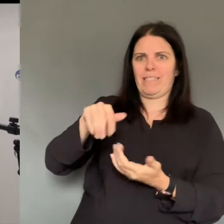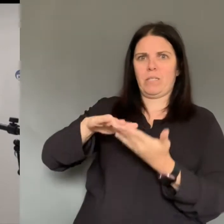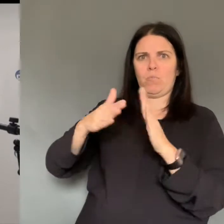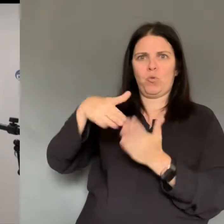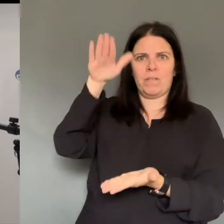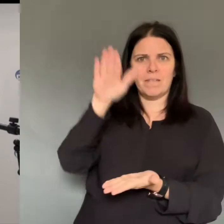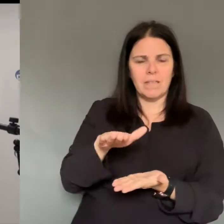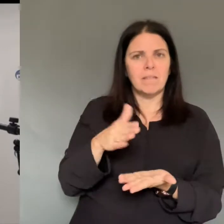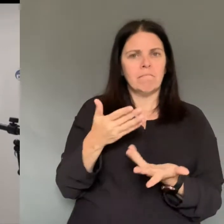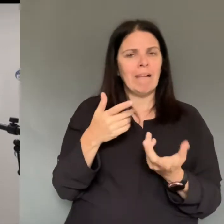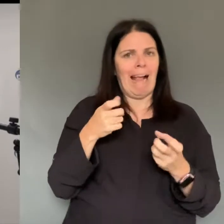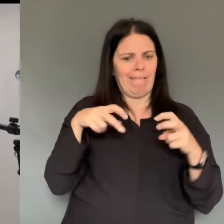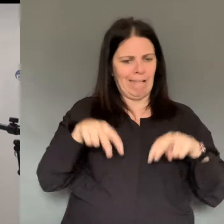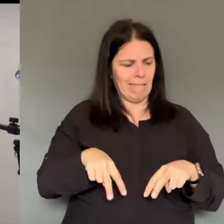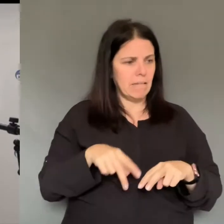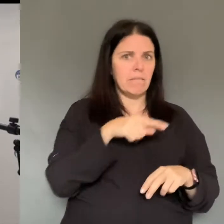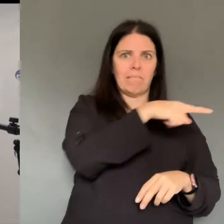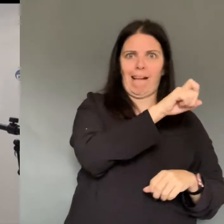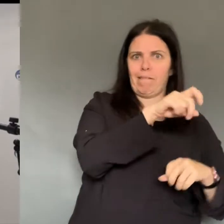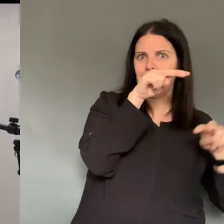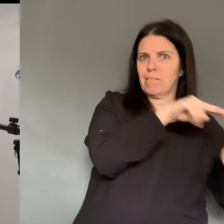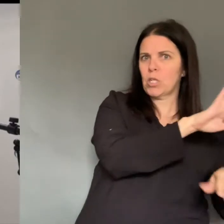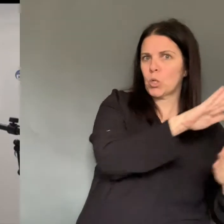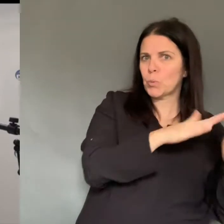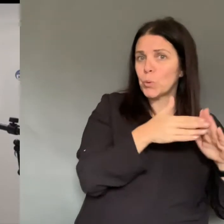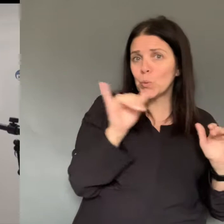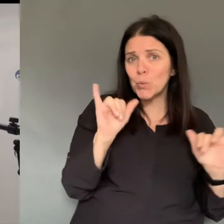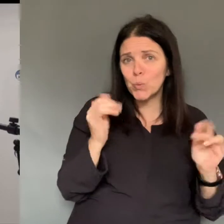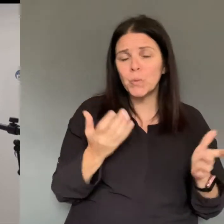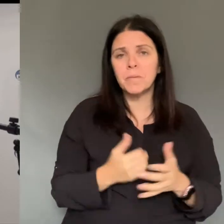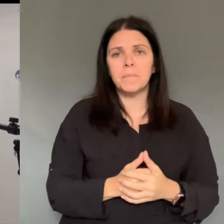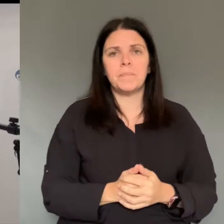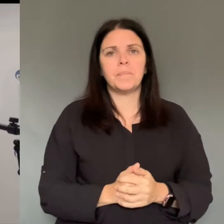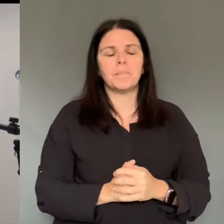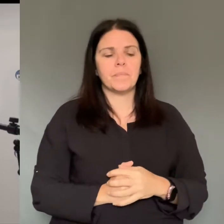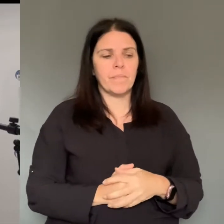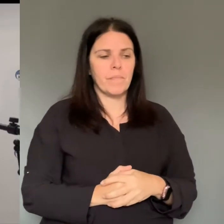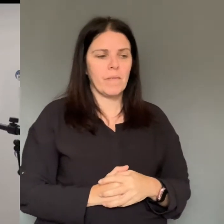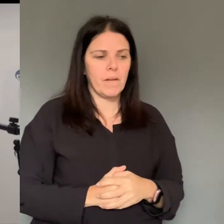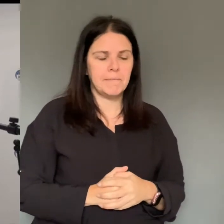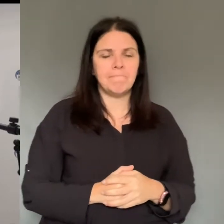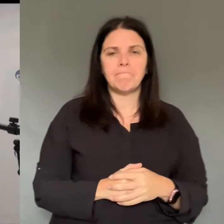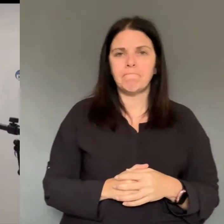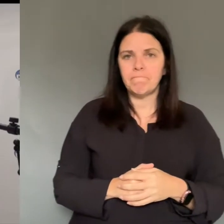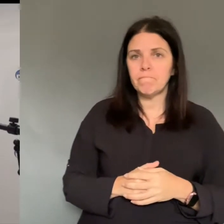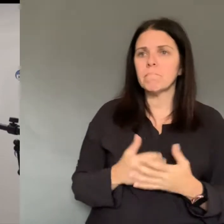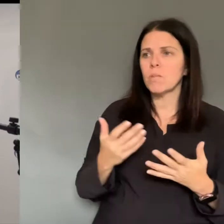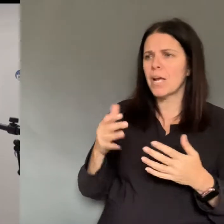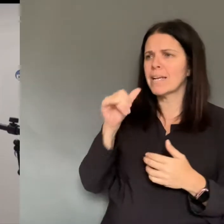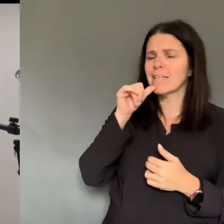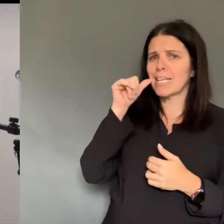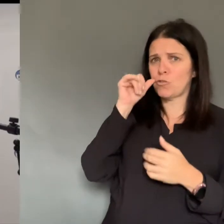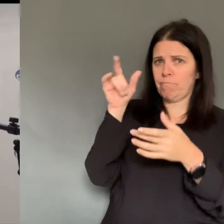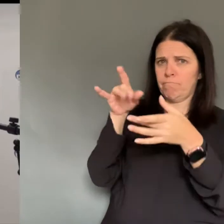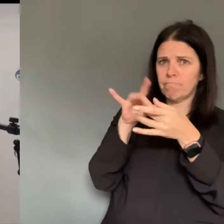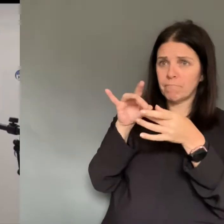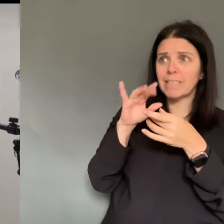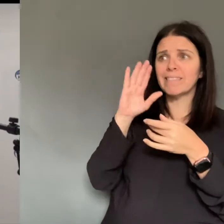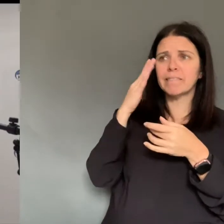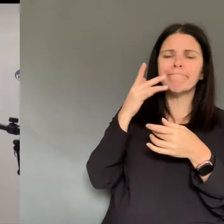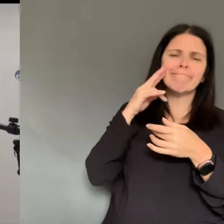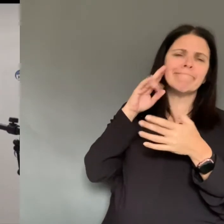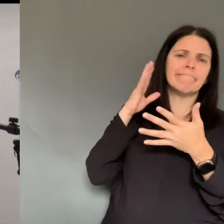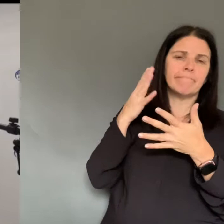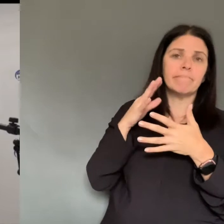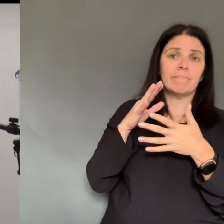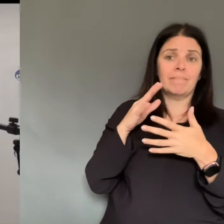I guess that's where I'm going. Are we worried about those workers like we are worried about the workers that are working the front lines in the States? Well, this is always